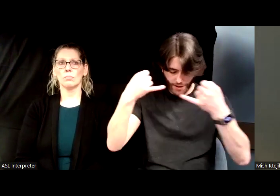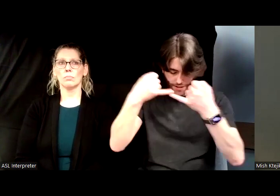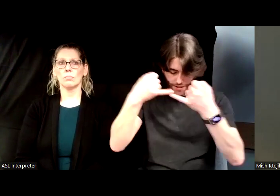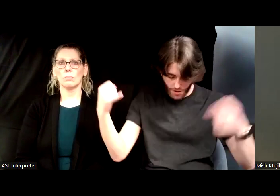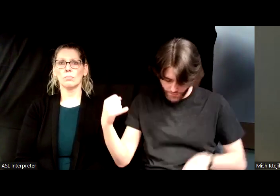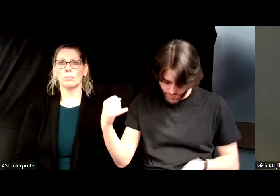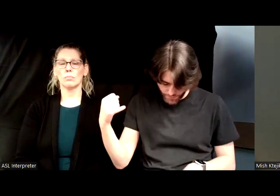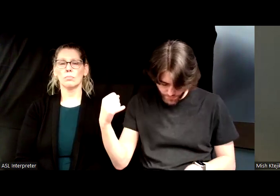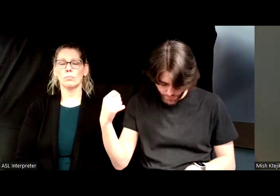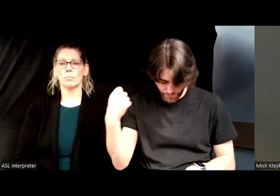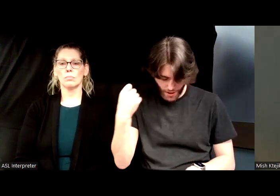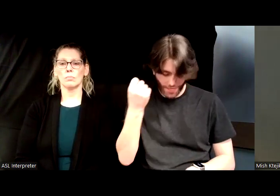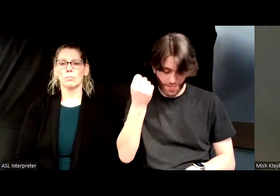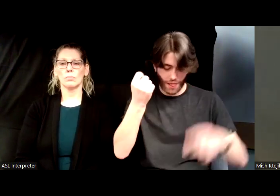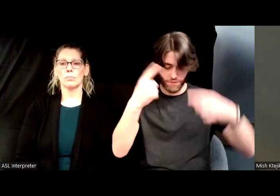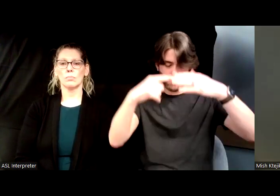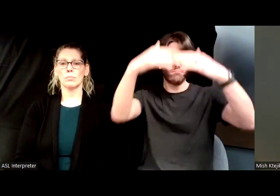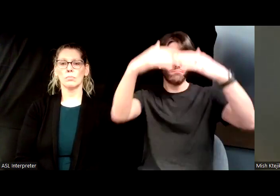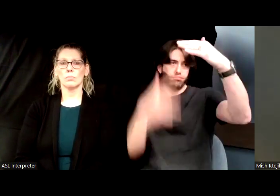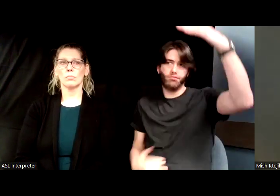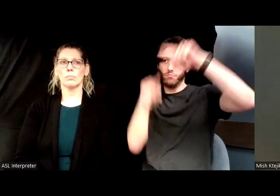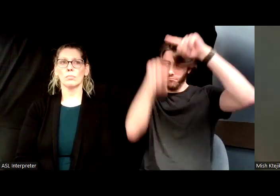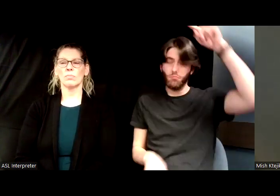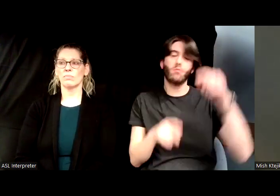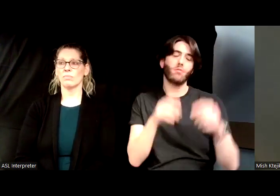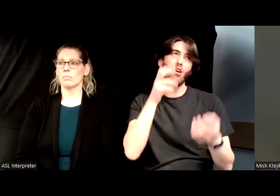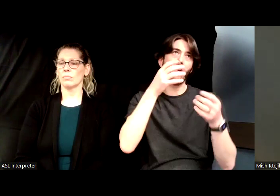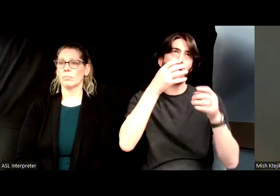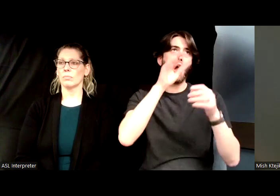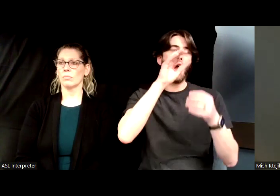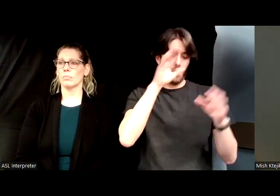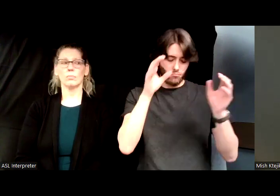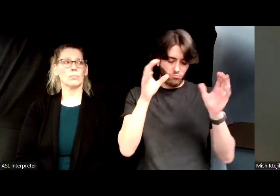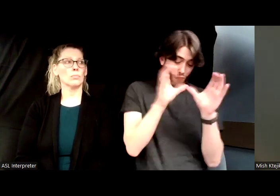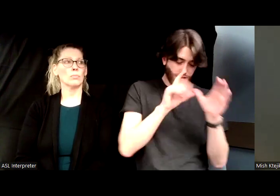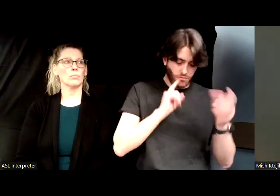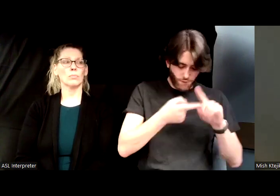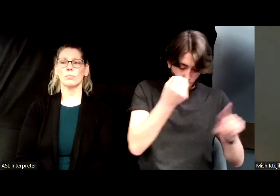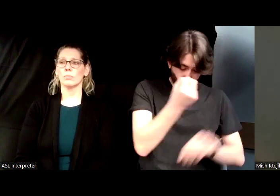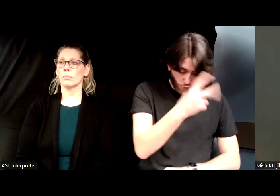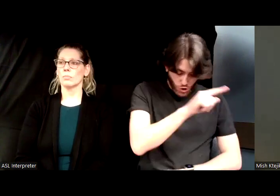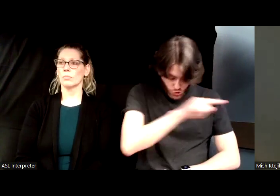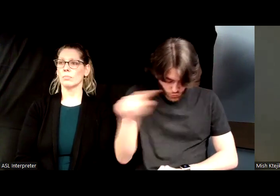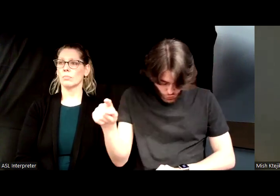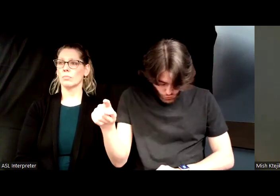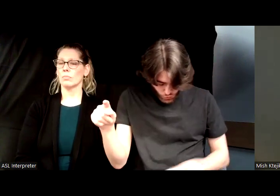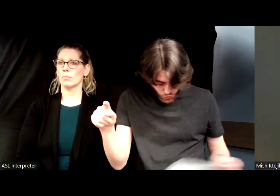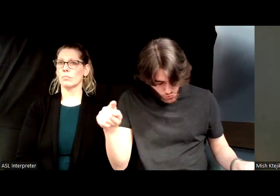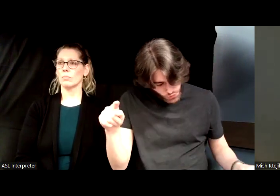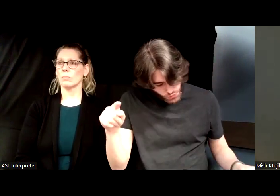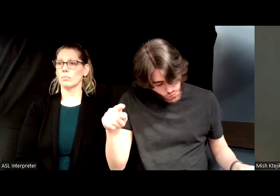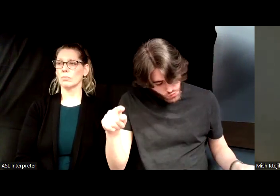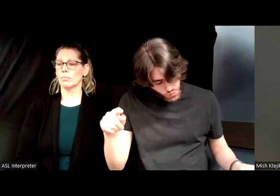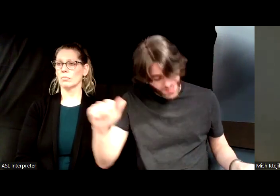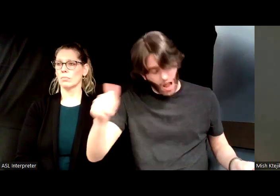these. Starting on line 11 and going down the line. Credentials